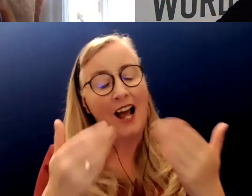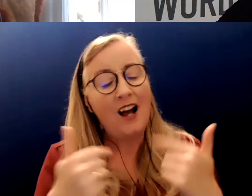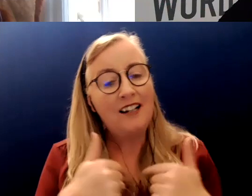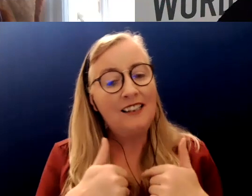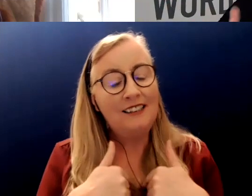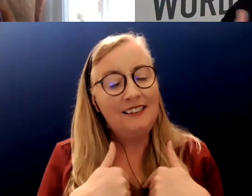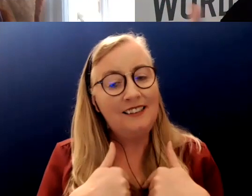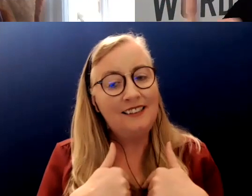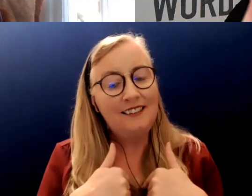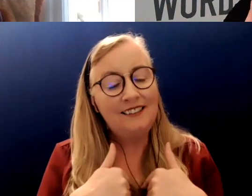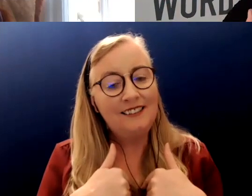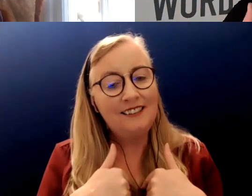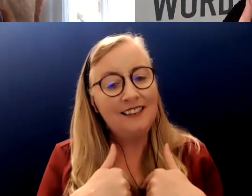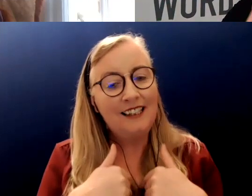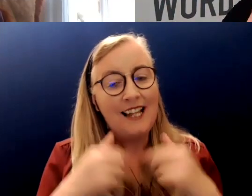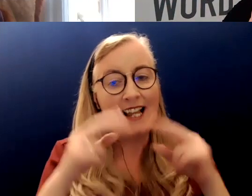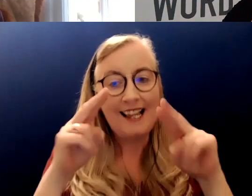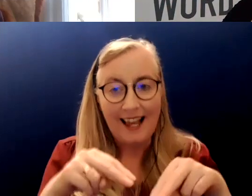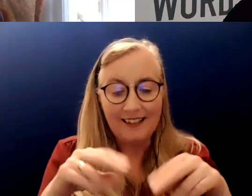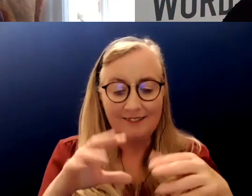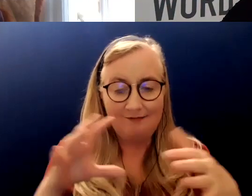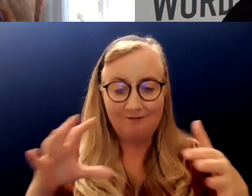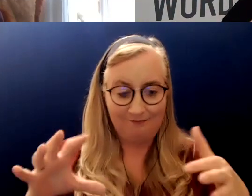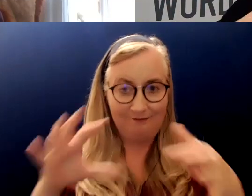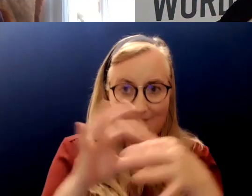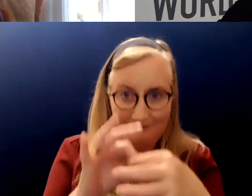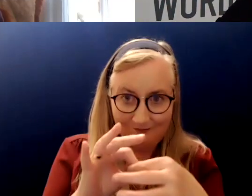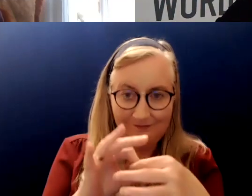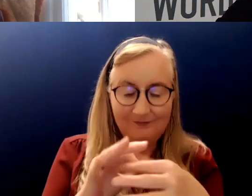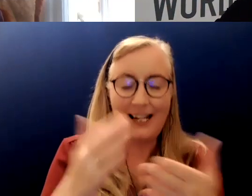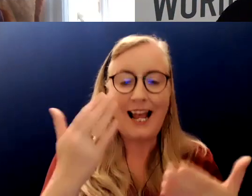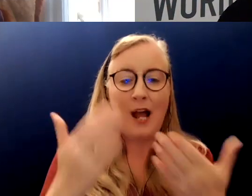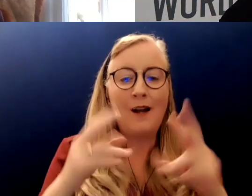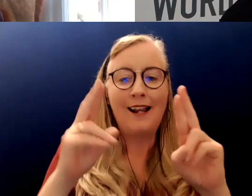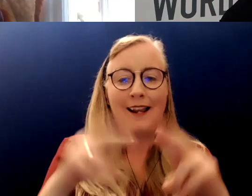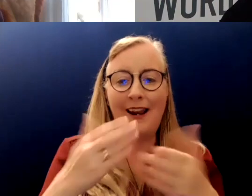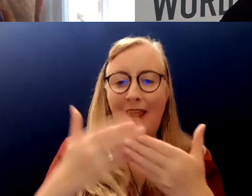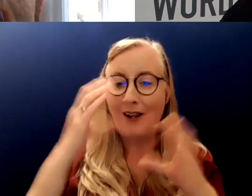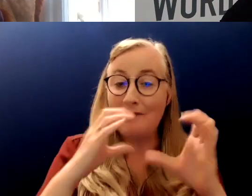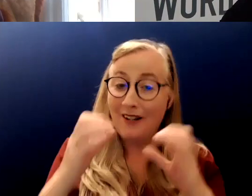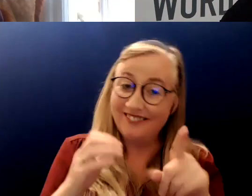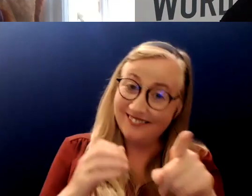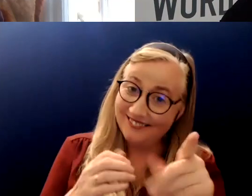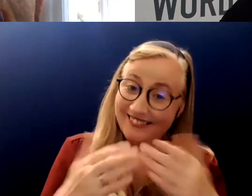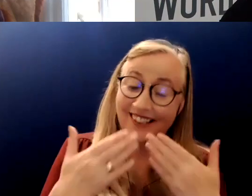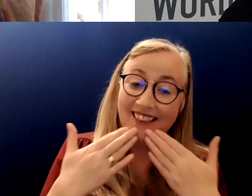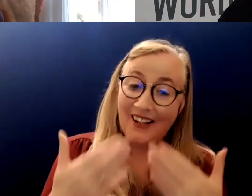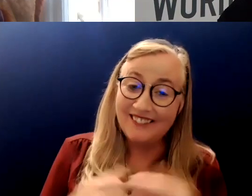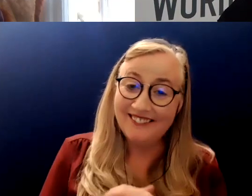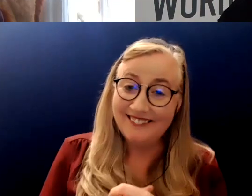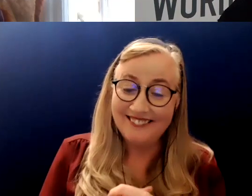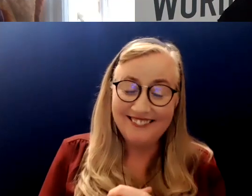Mhm. can make that connection and communicate. Thank you. Yes, thank you Big so thank